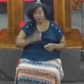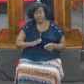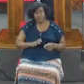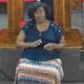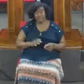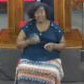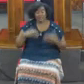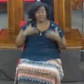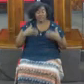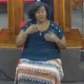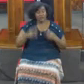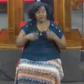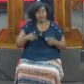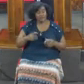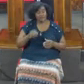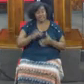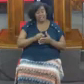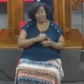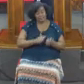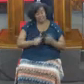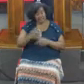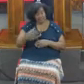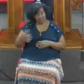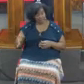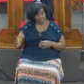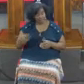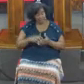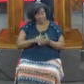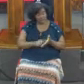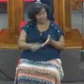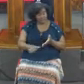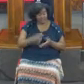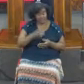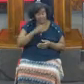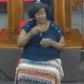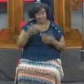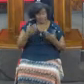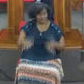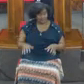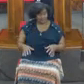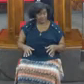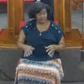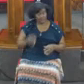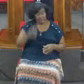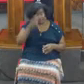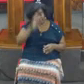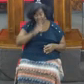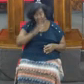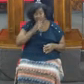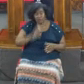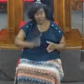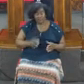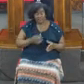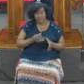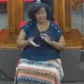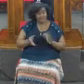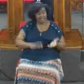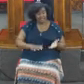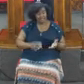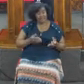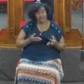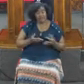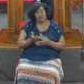that young people that have passed away this week, they're not done. Men and women that have passed away over